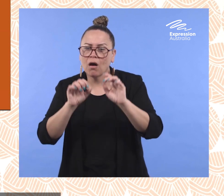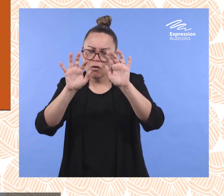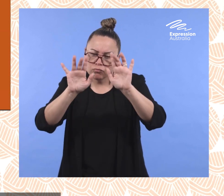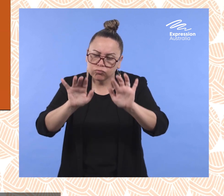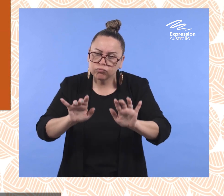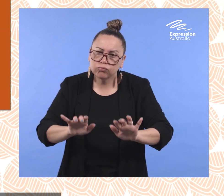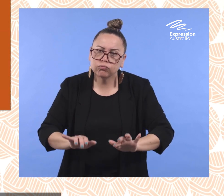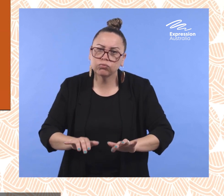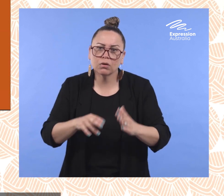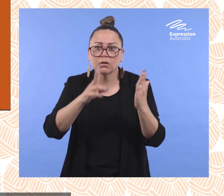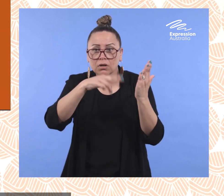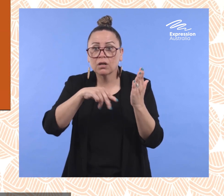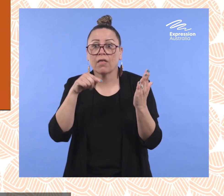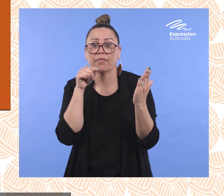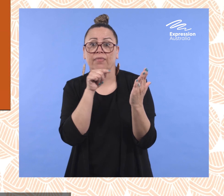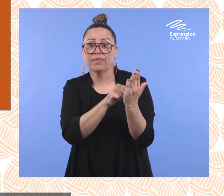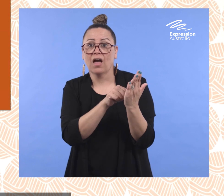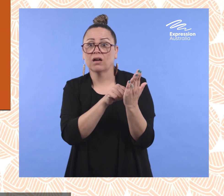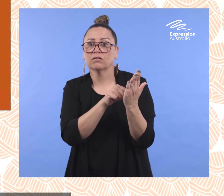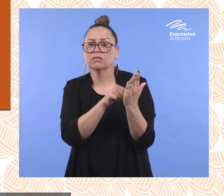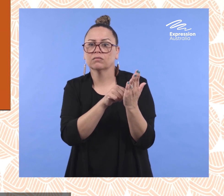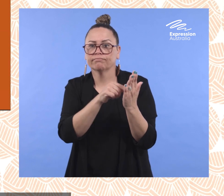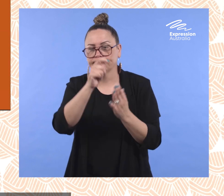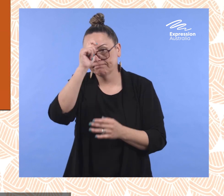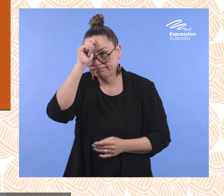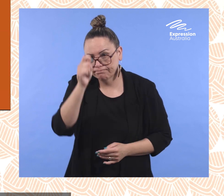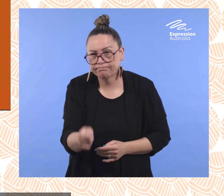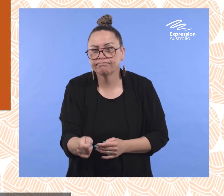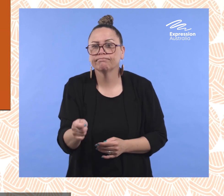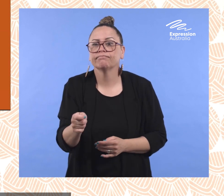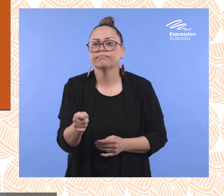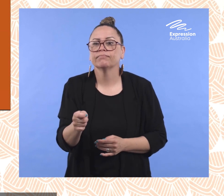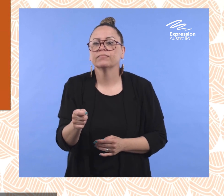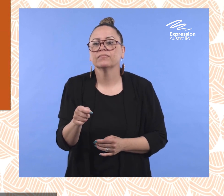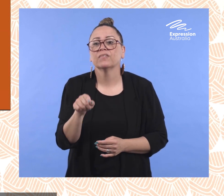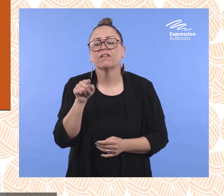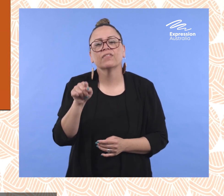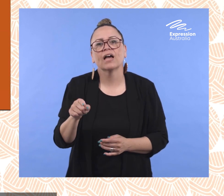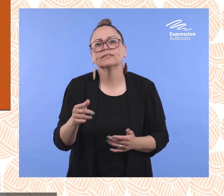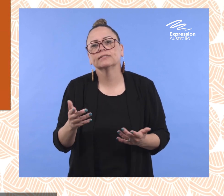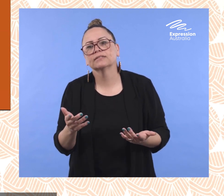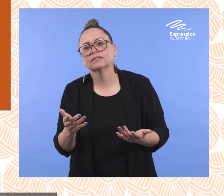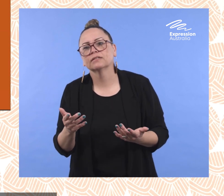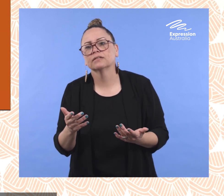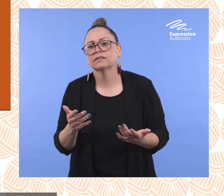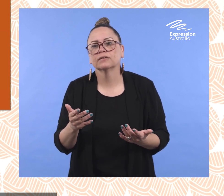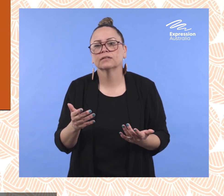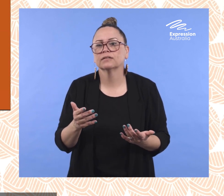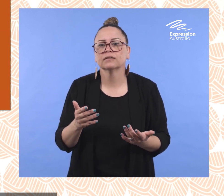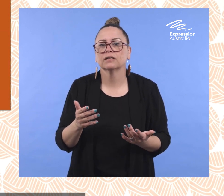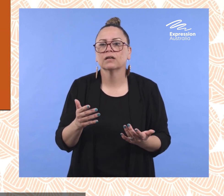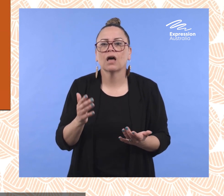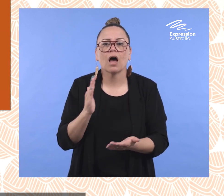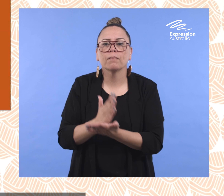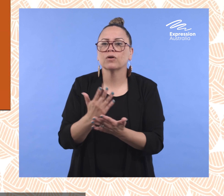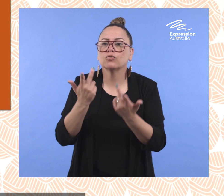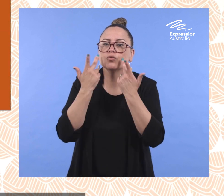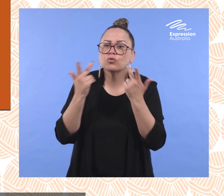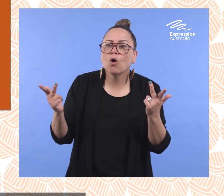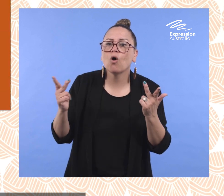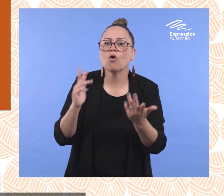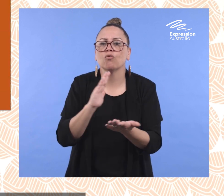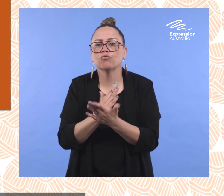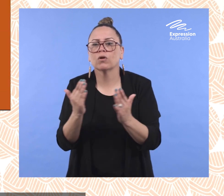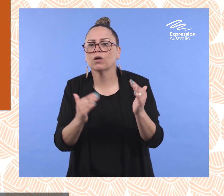I sort of, I guess, hang my hat, Aunty Munya, was that if anything,